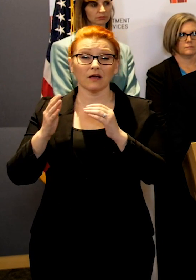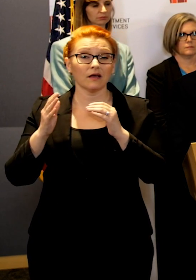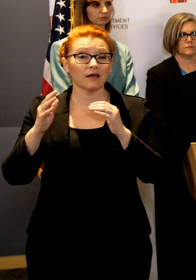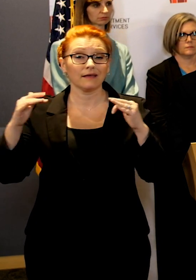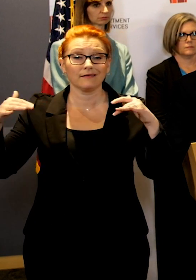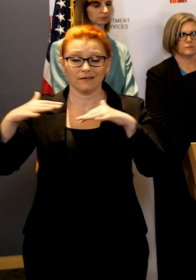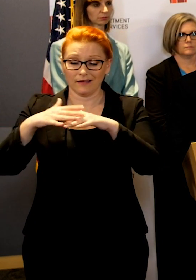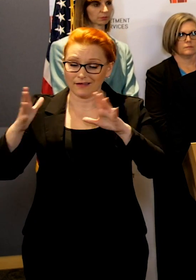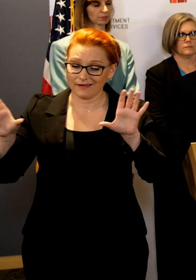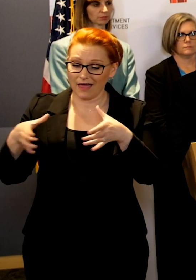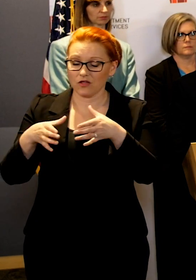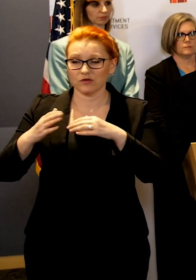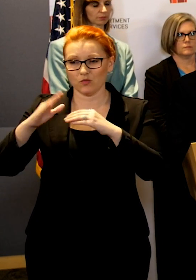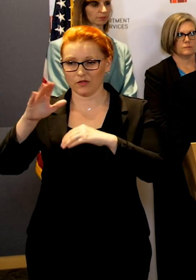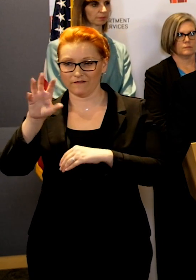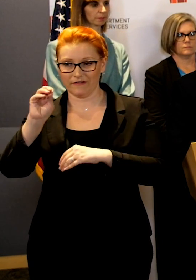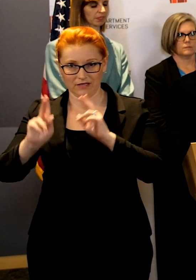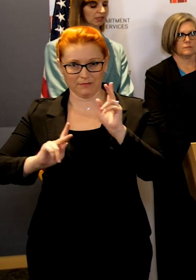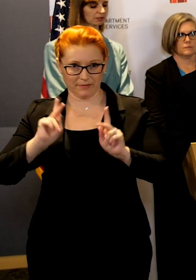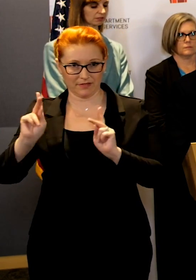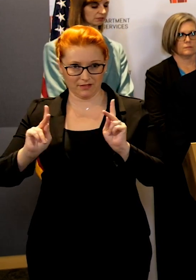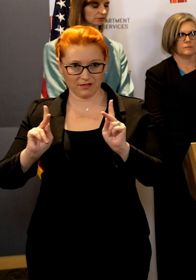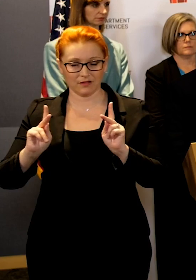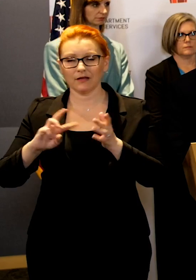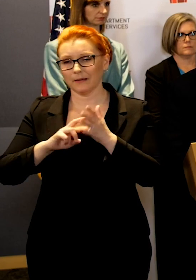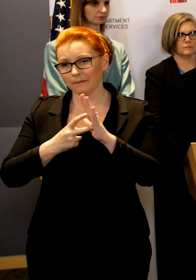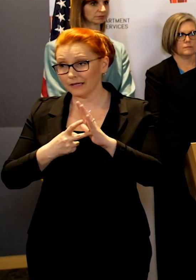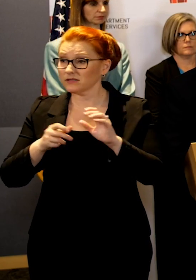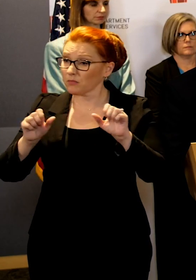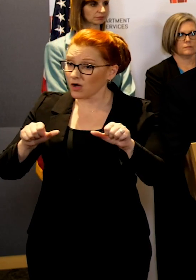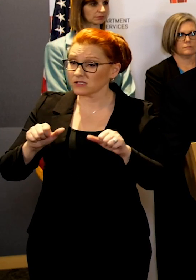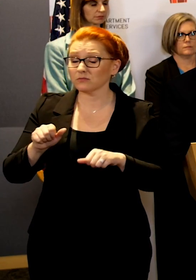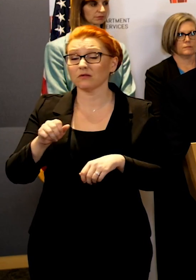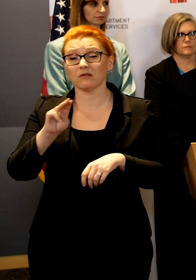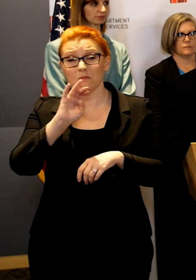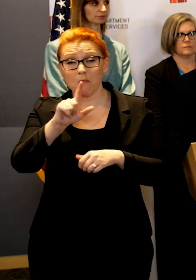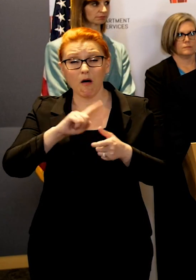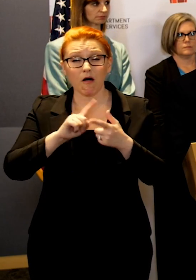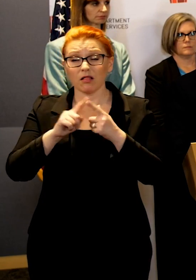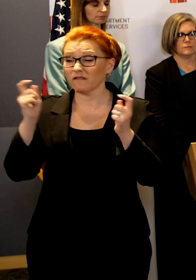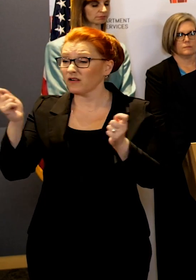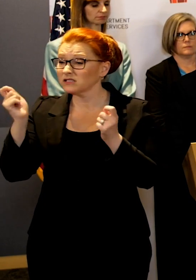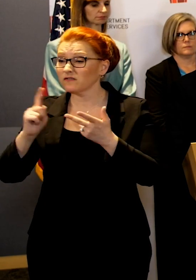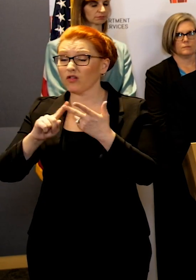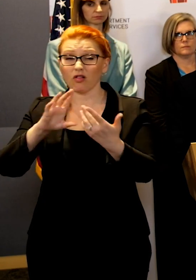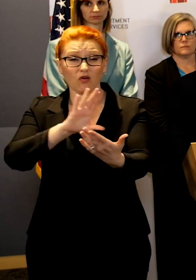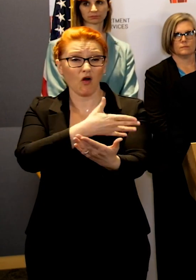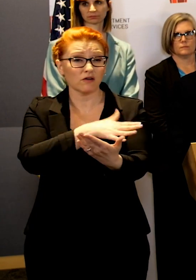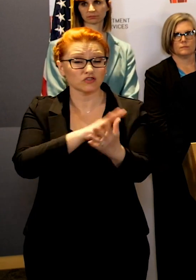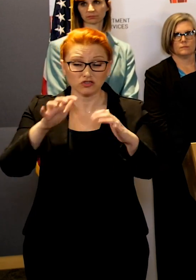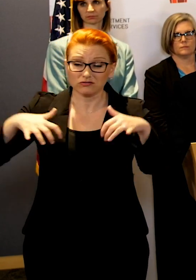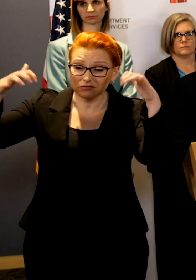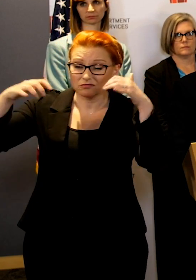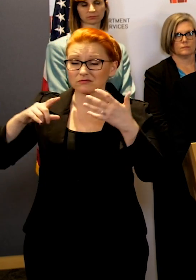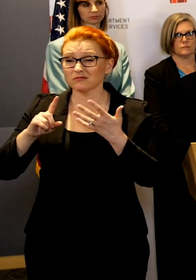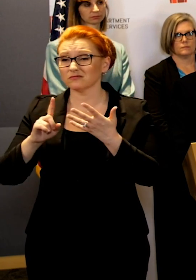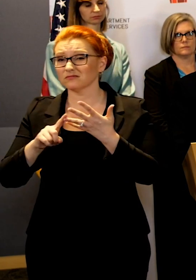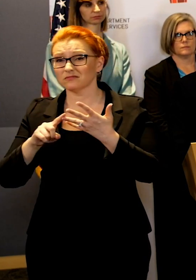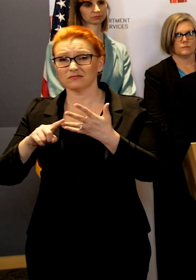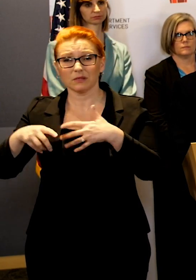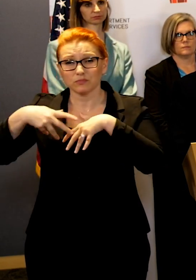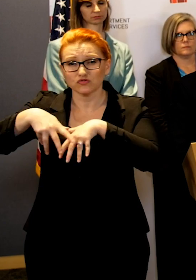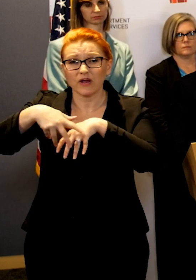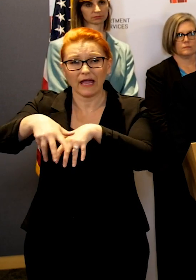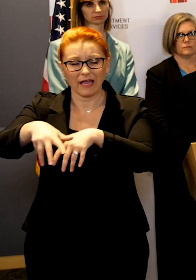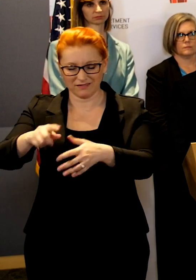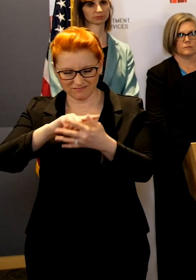include potentially malls, festivals, parades, concerts, those types of things.